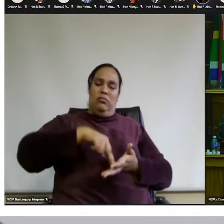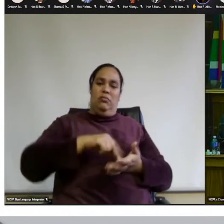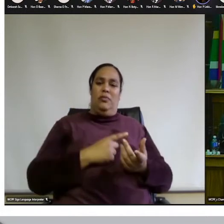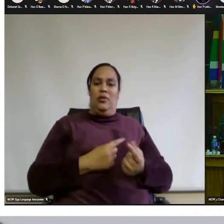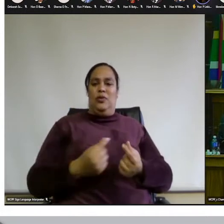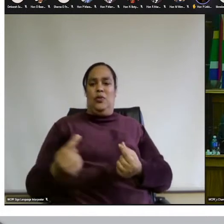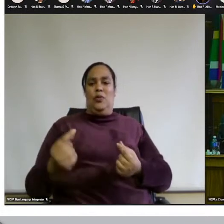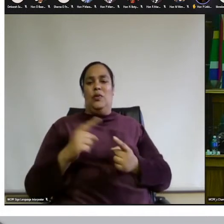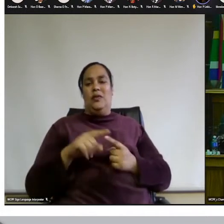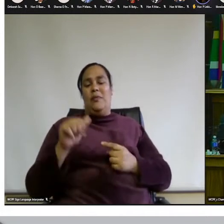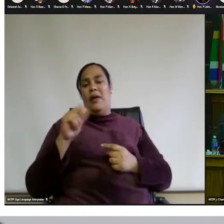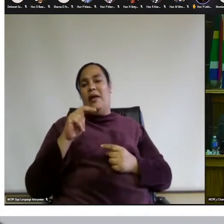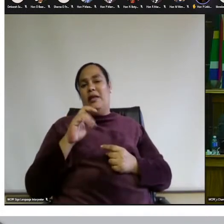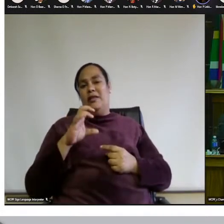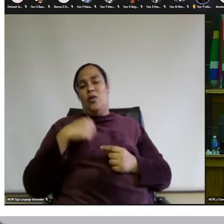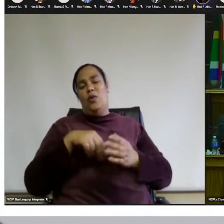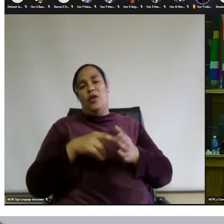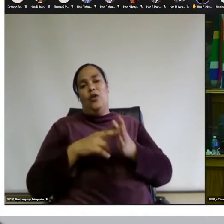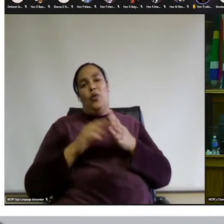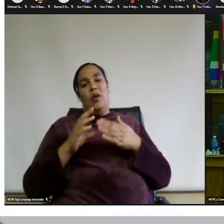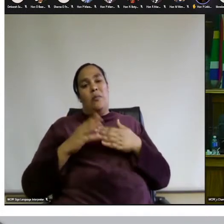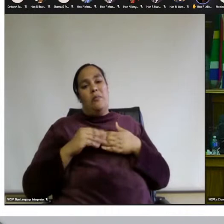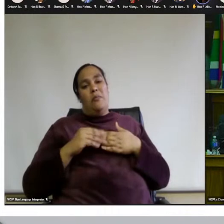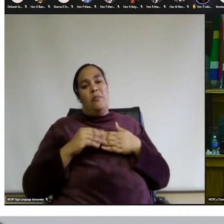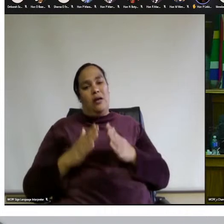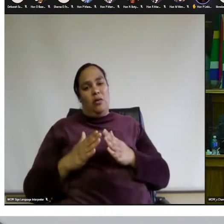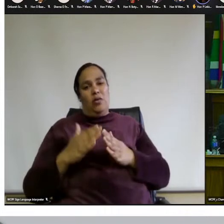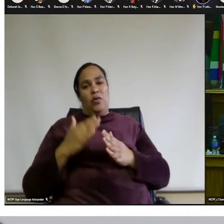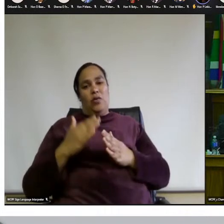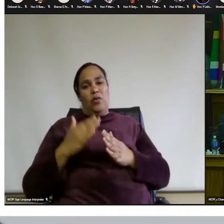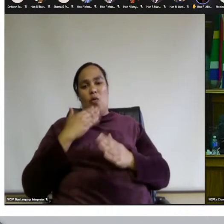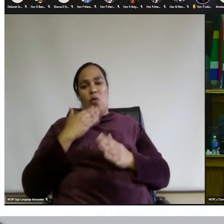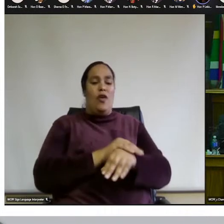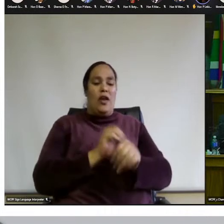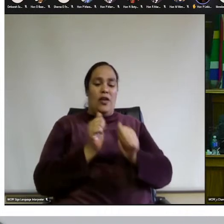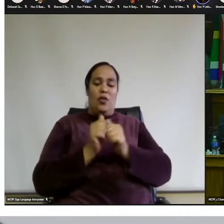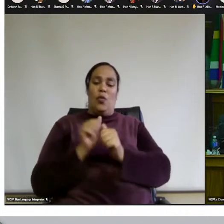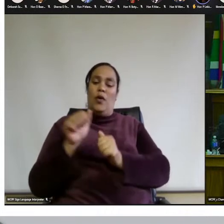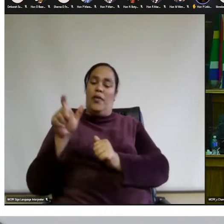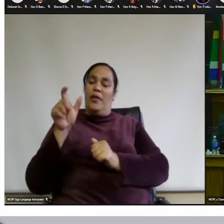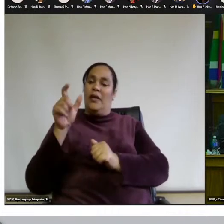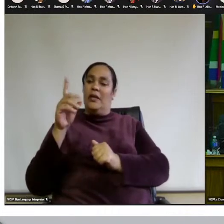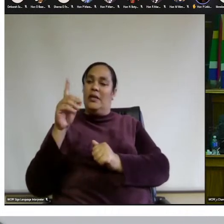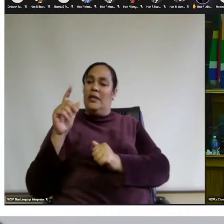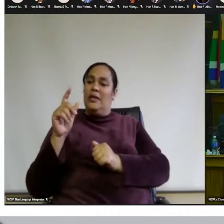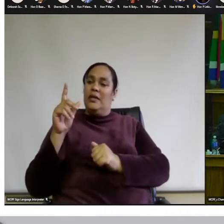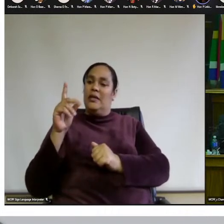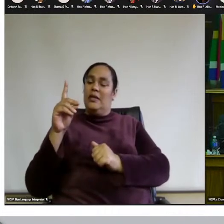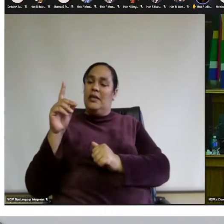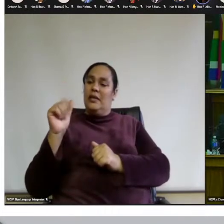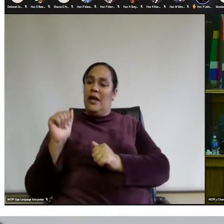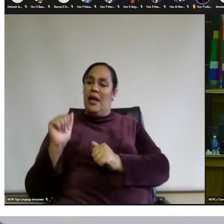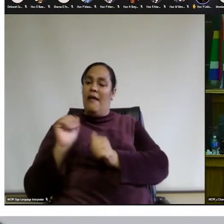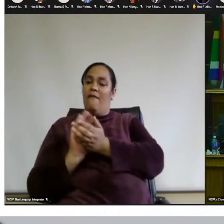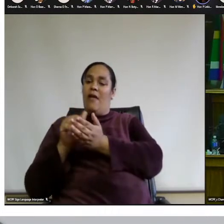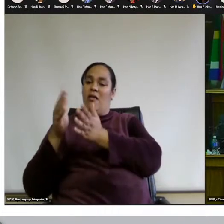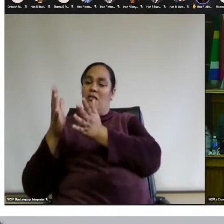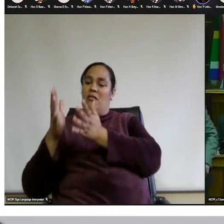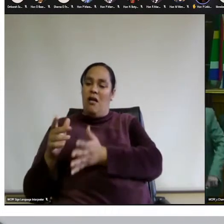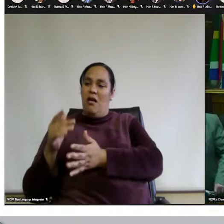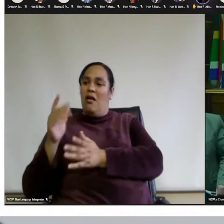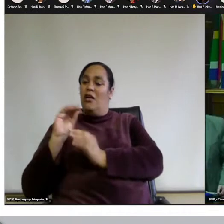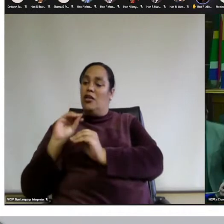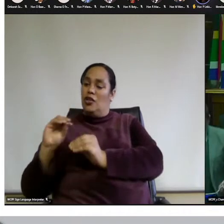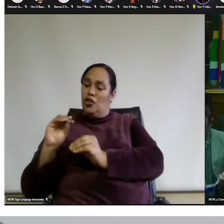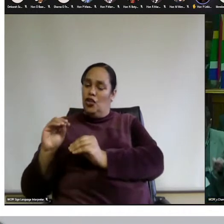The ANC requests members of this House who are friends with this DA funder to speak to him and teach him about the